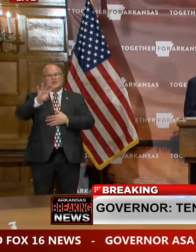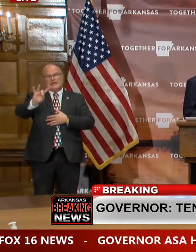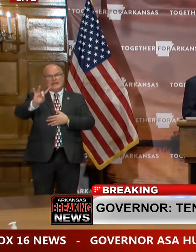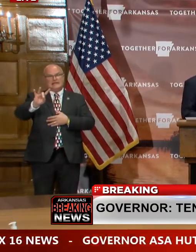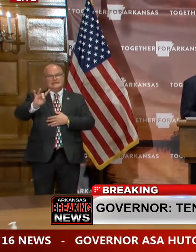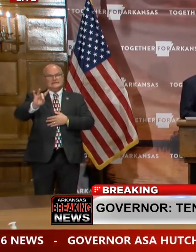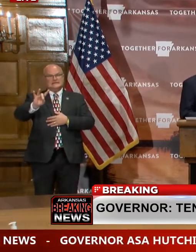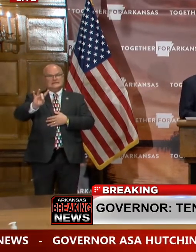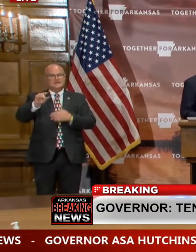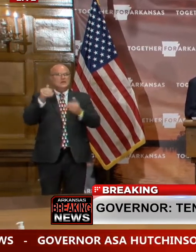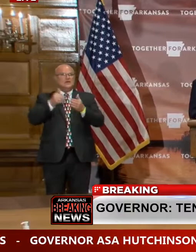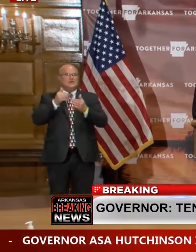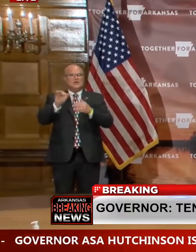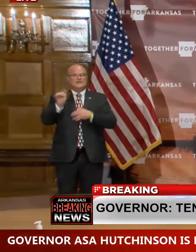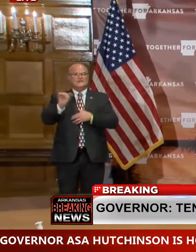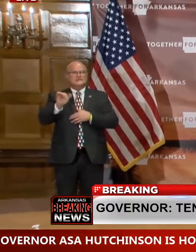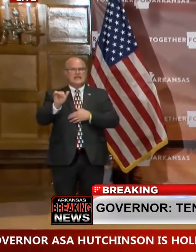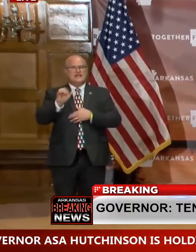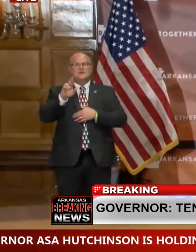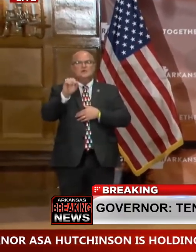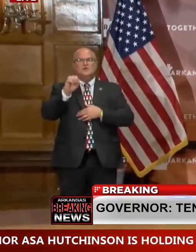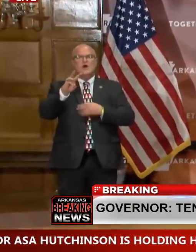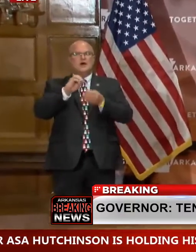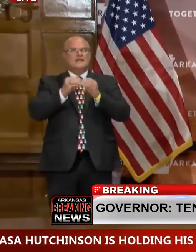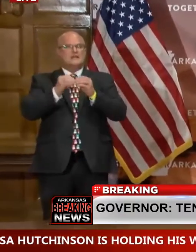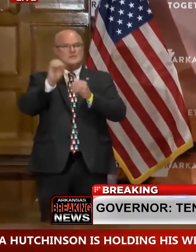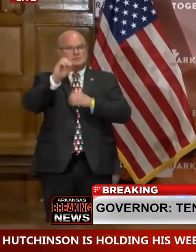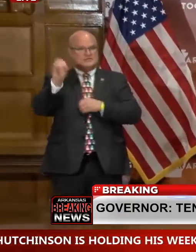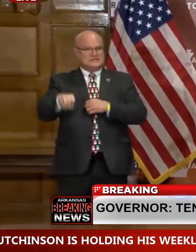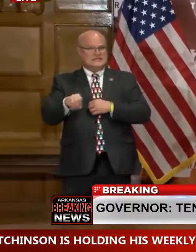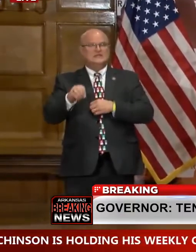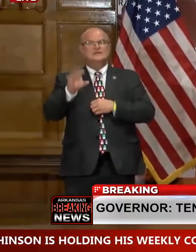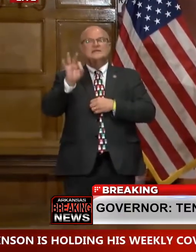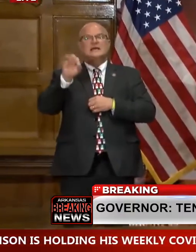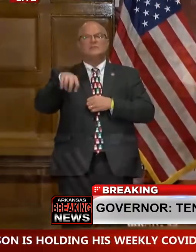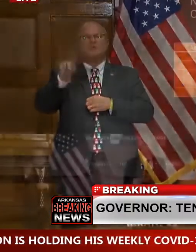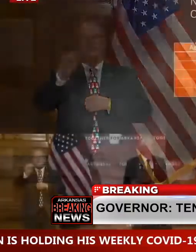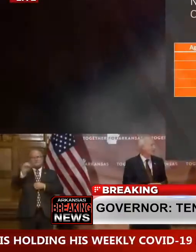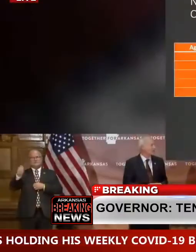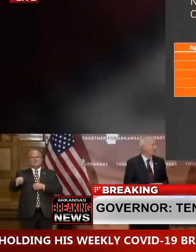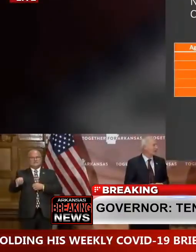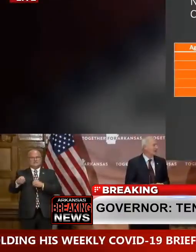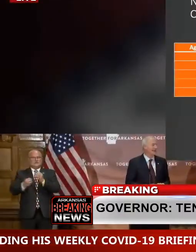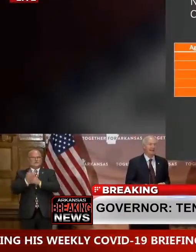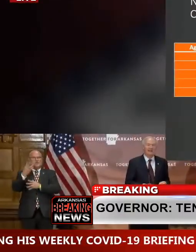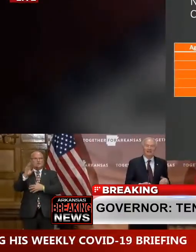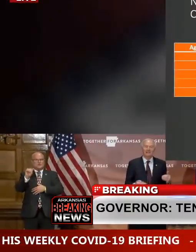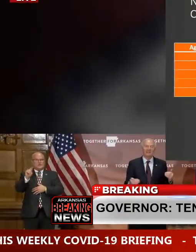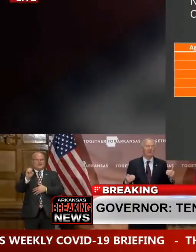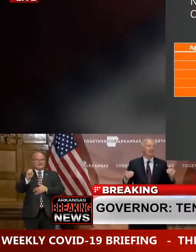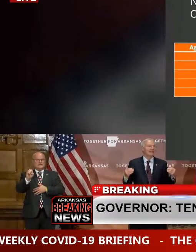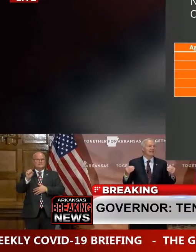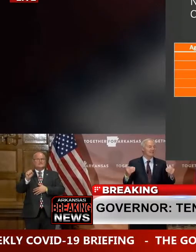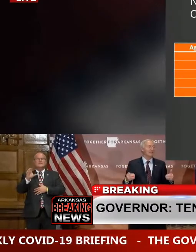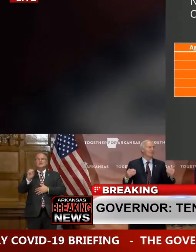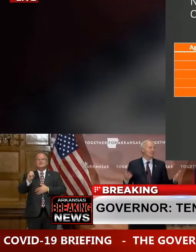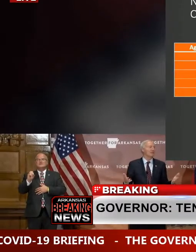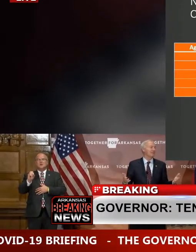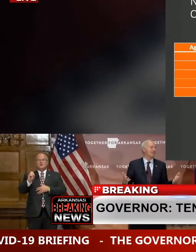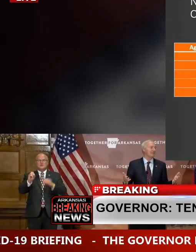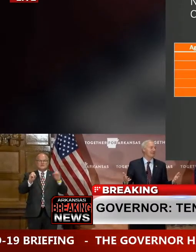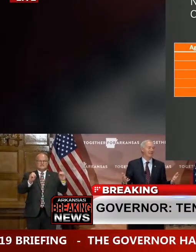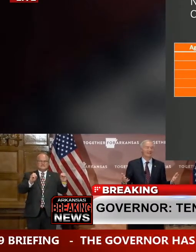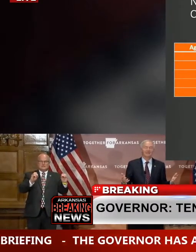2,048, close to the same in raw numbers, and percent-wise, it was 9.1% growth rate. And so 0